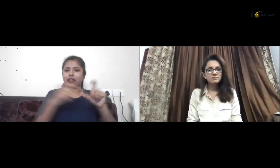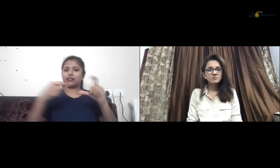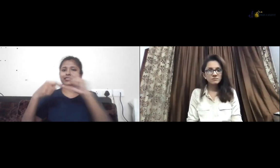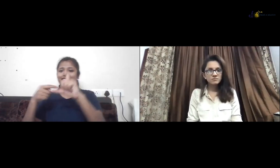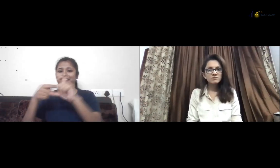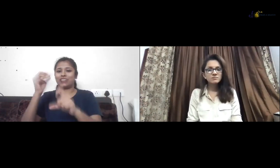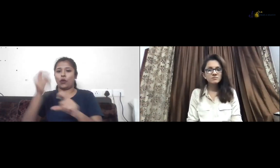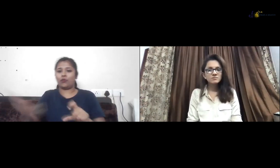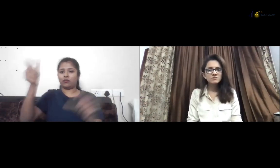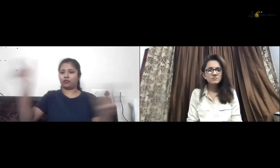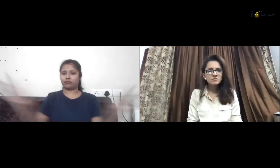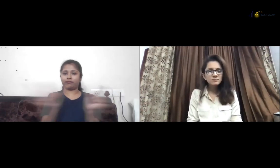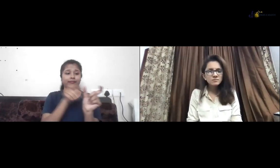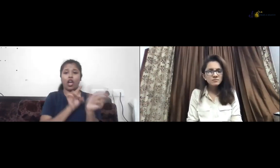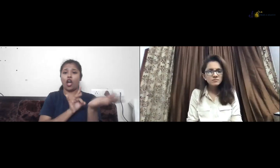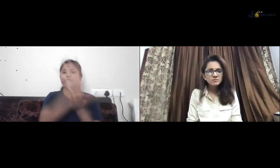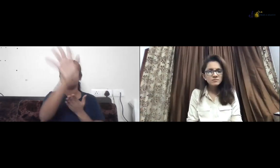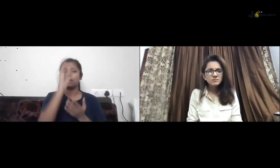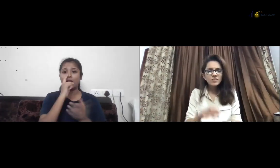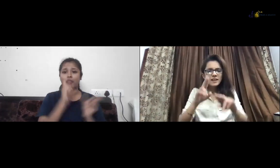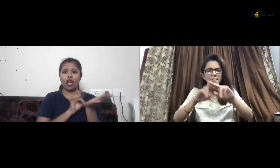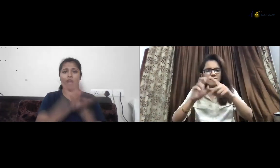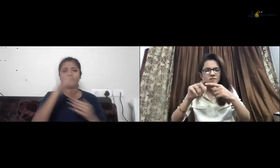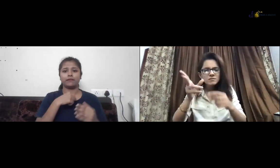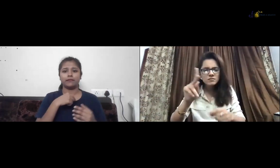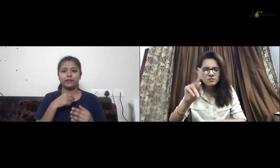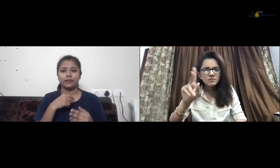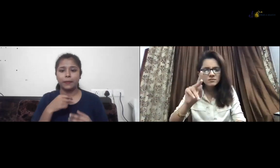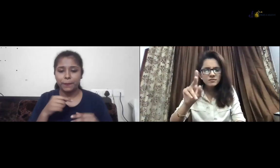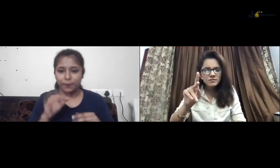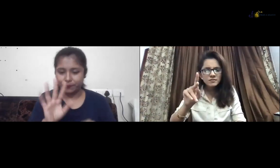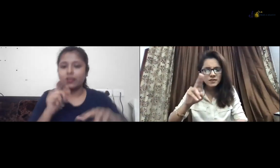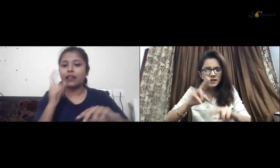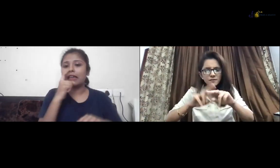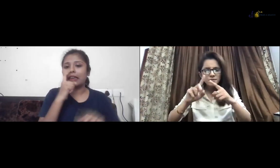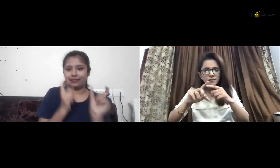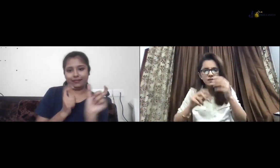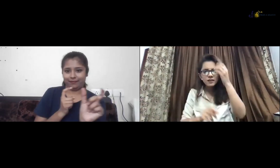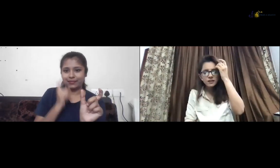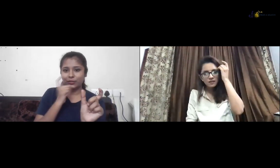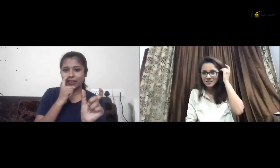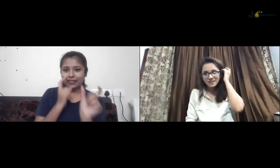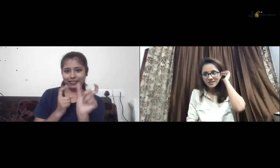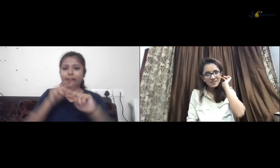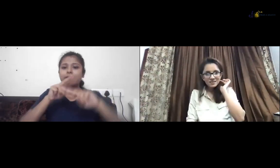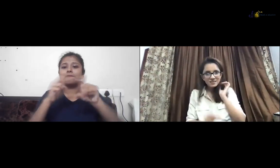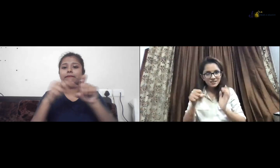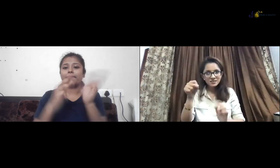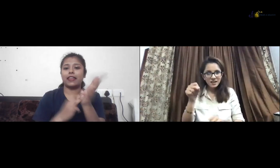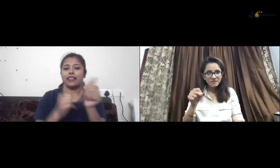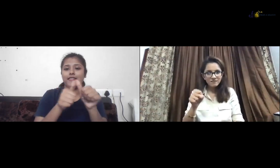I'm a CEO, but I would be removing Can you repeat once again?